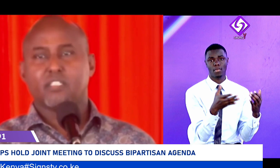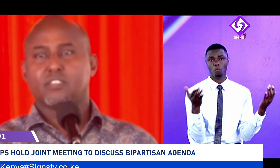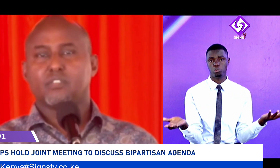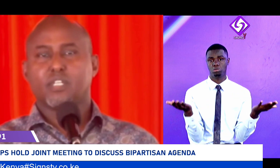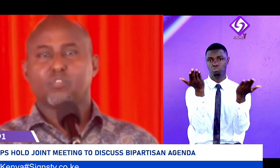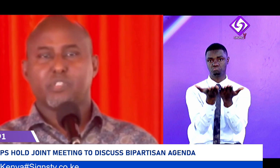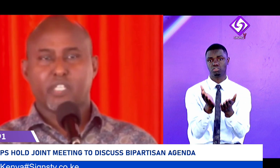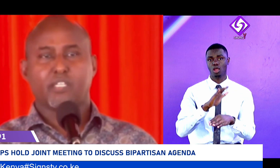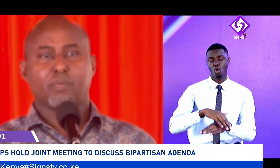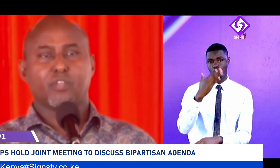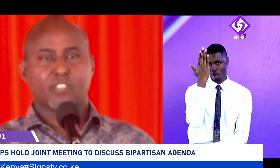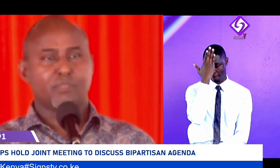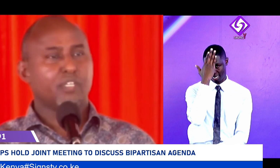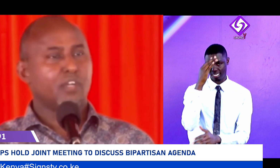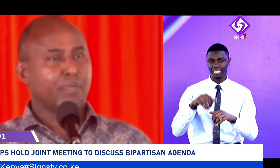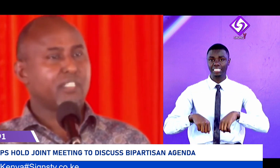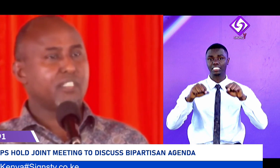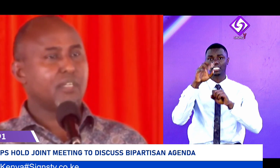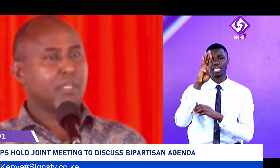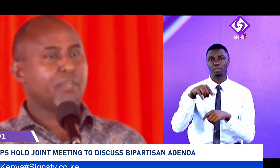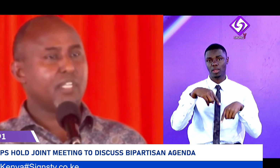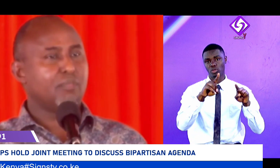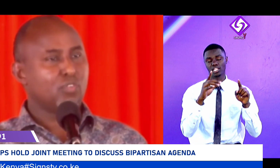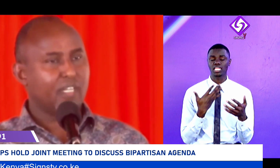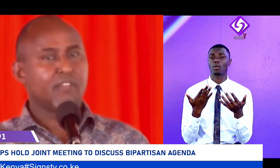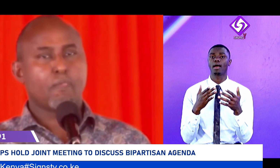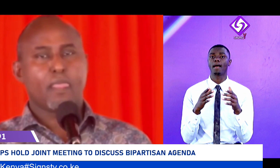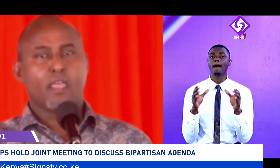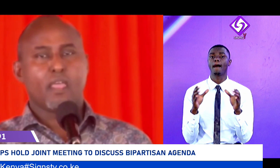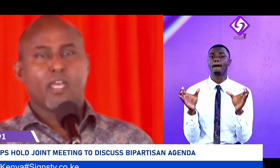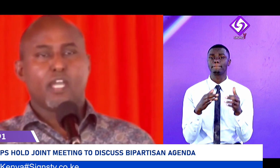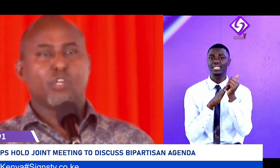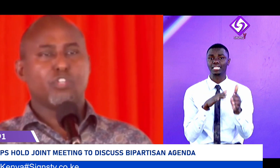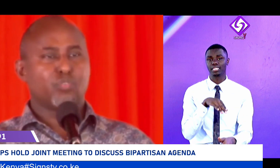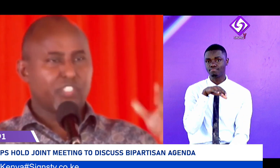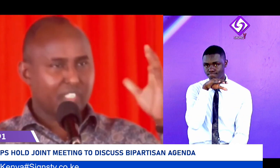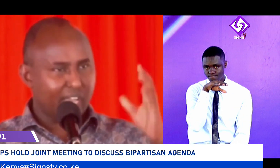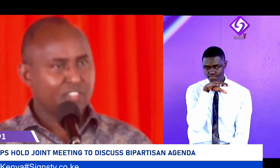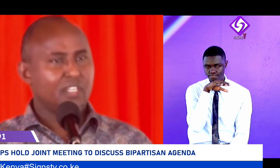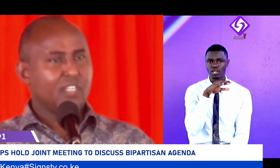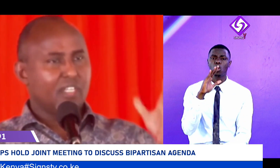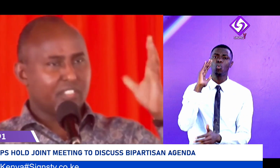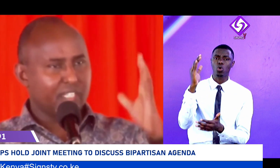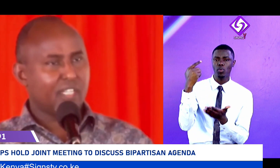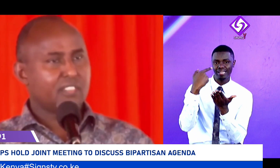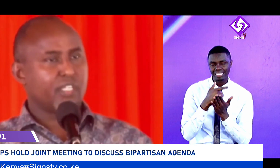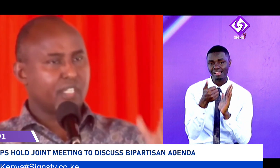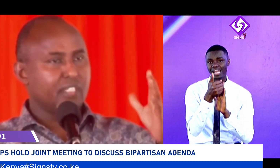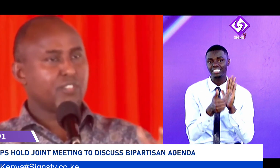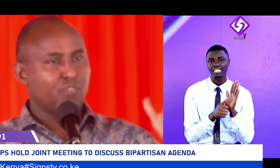Monday, that will be chaired by yourself and our party leader, Baba Raila Odinga. And we're going to discuss agendas that are going to take